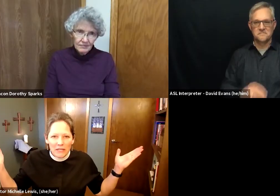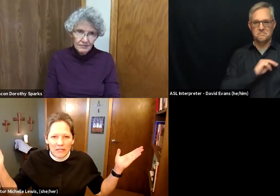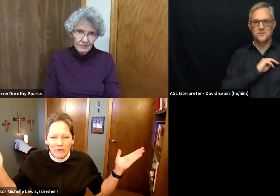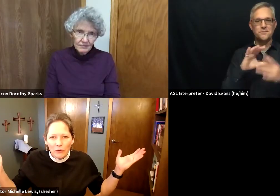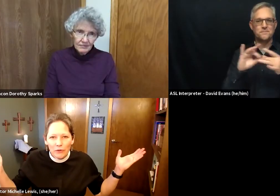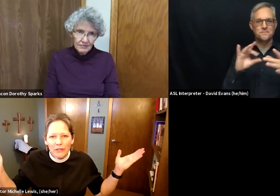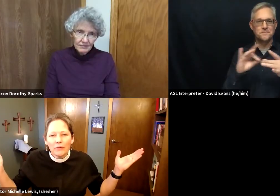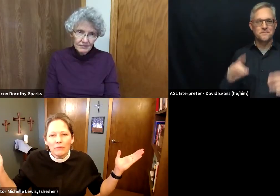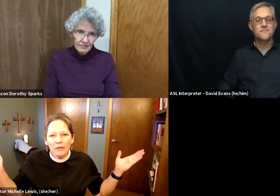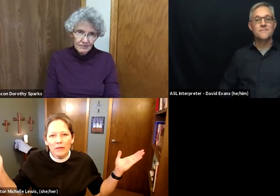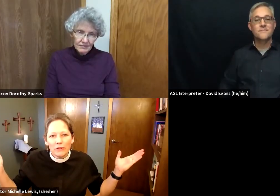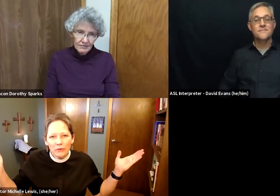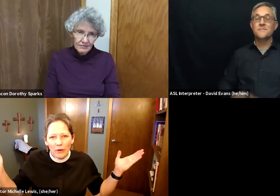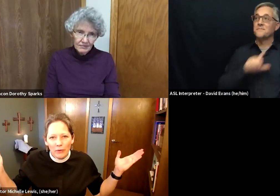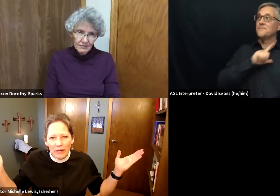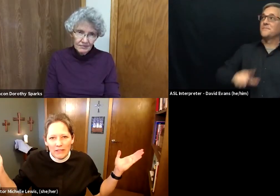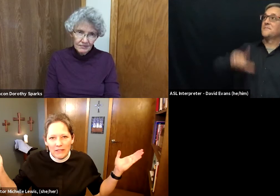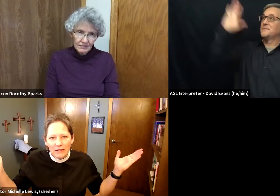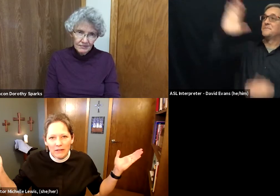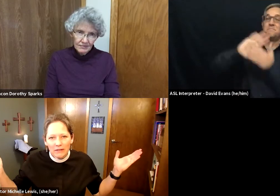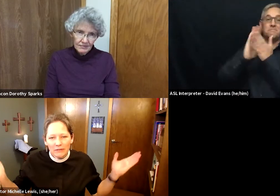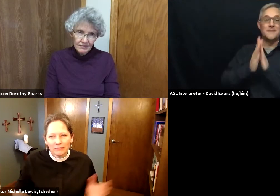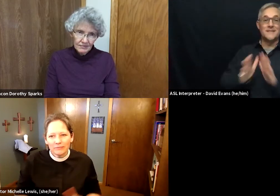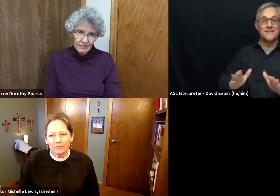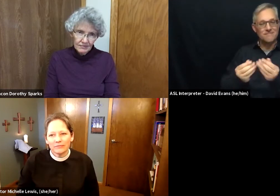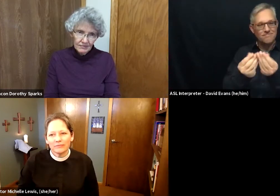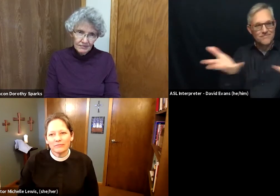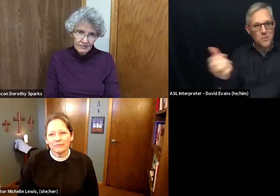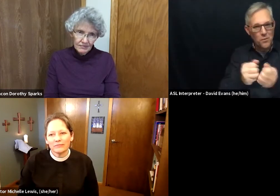May the peace of the Lord be with you always.